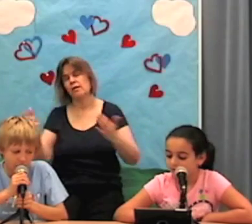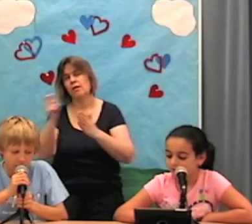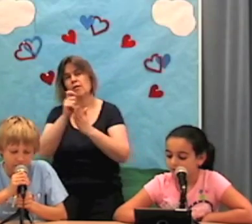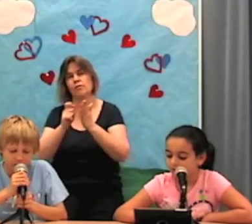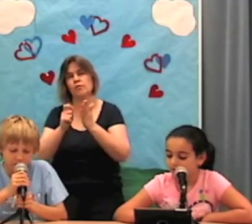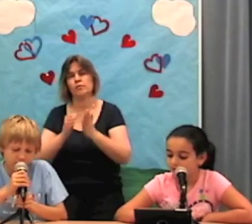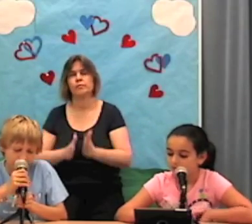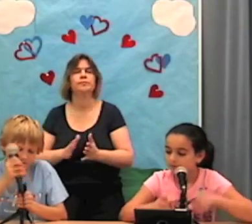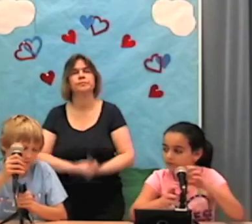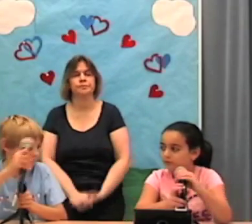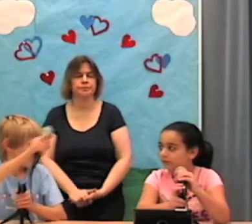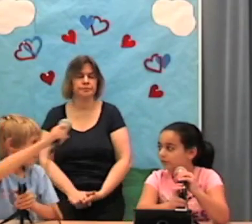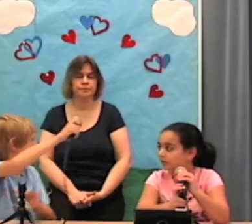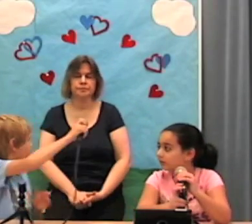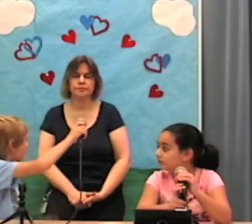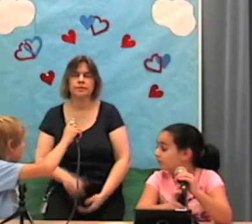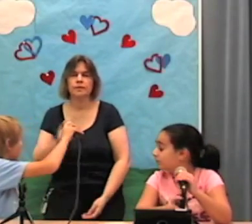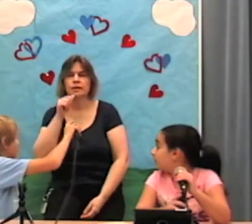is author.